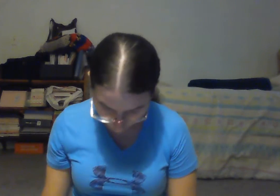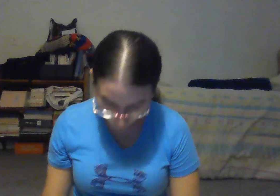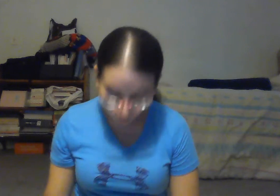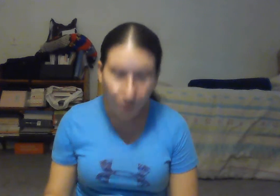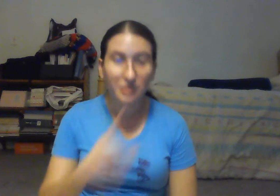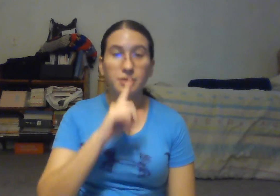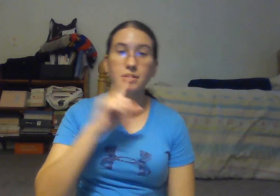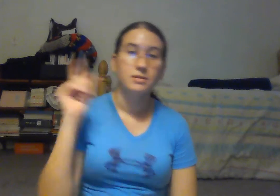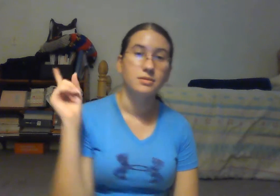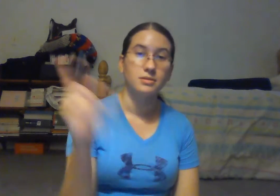Order